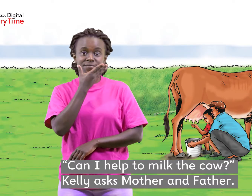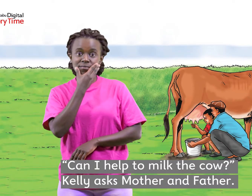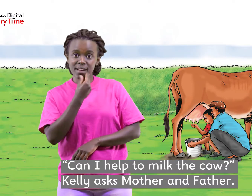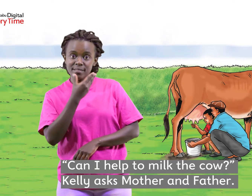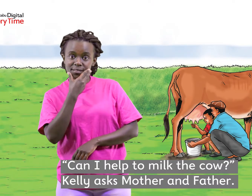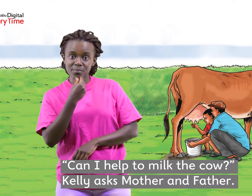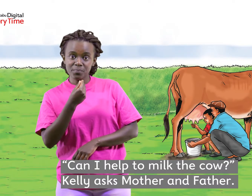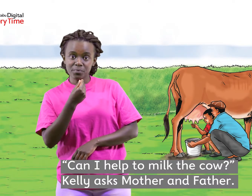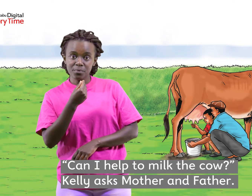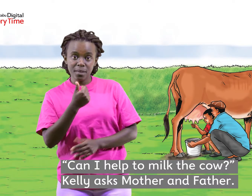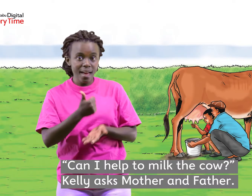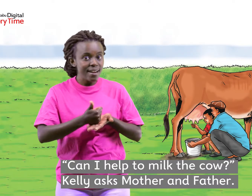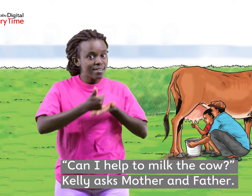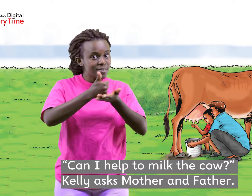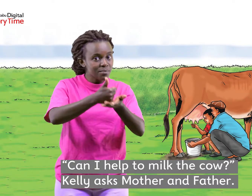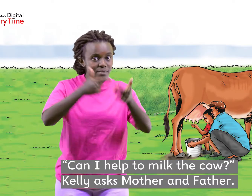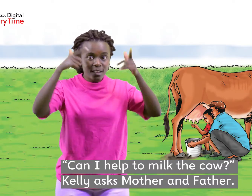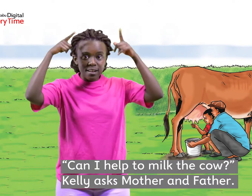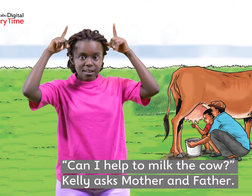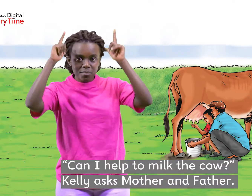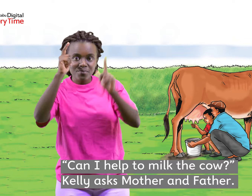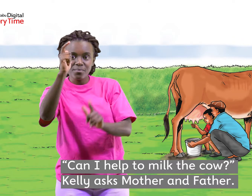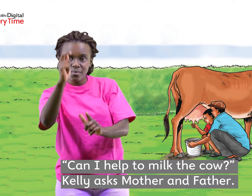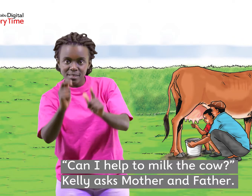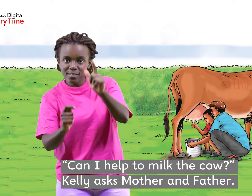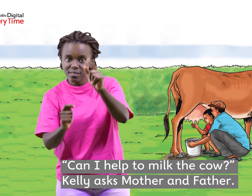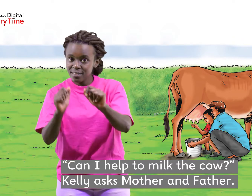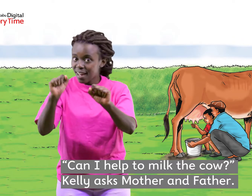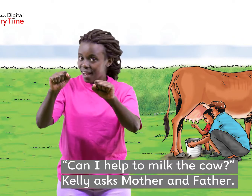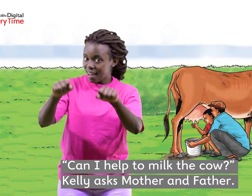Can I help milk the cow? Kelly asks Mother and Father.